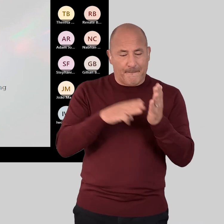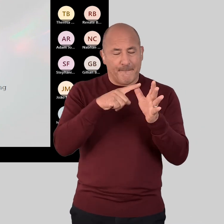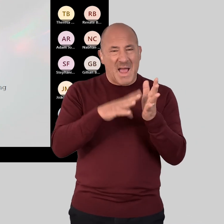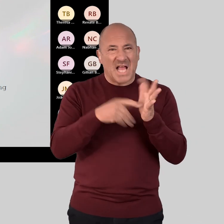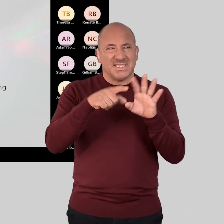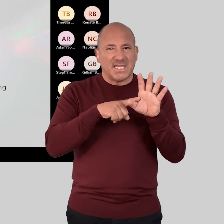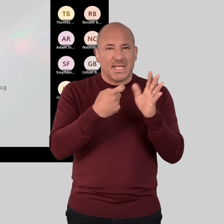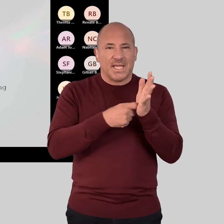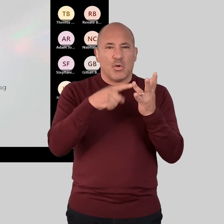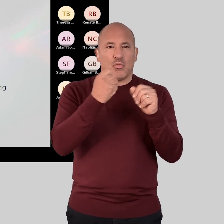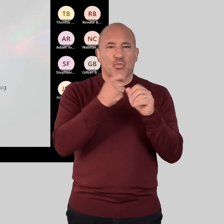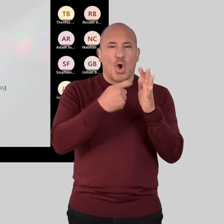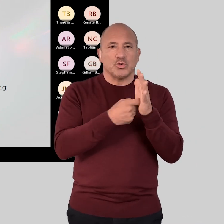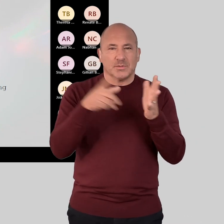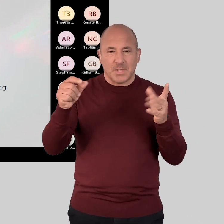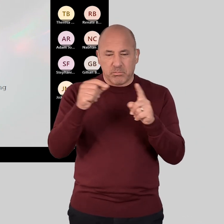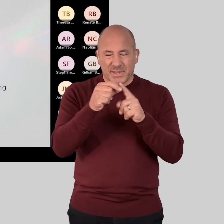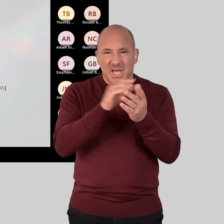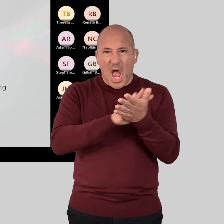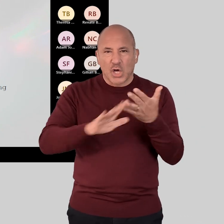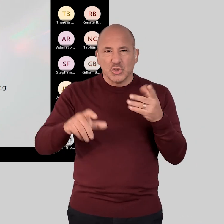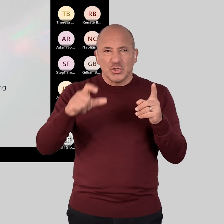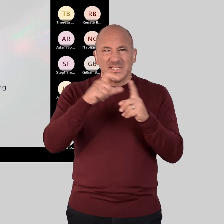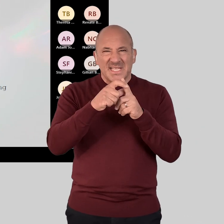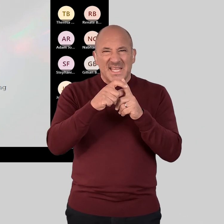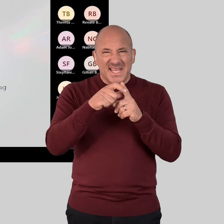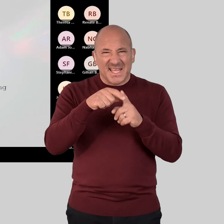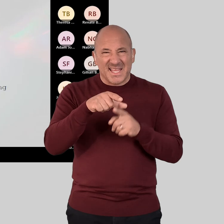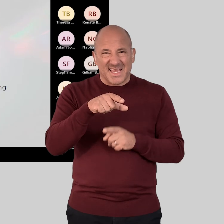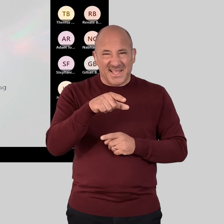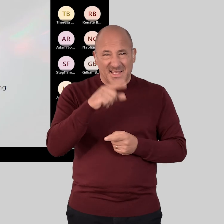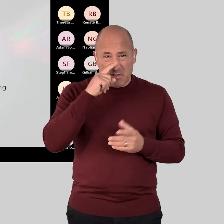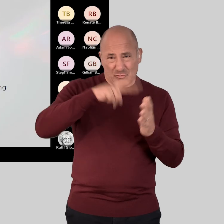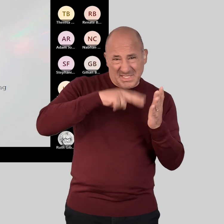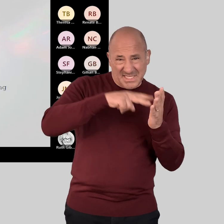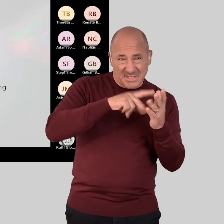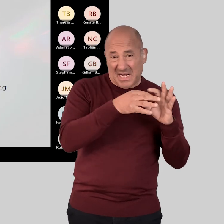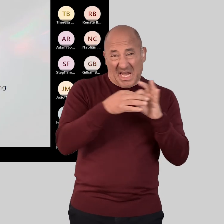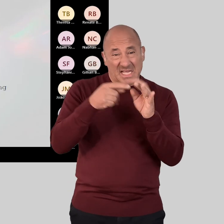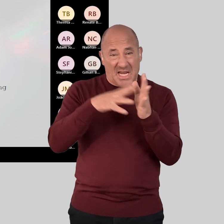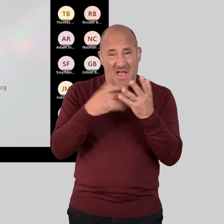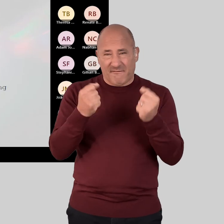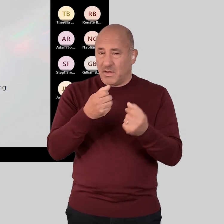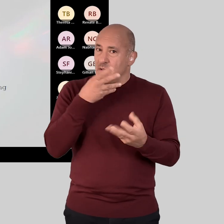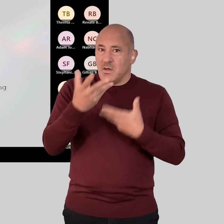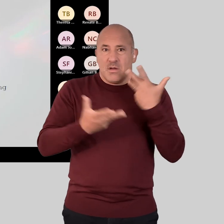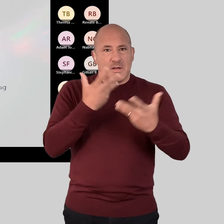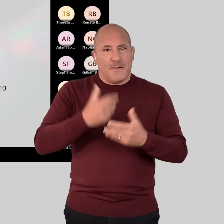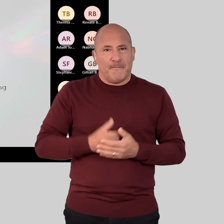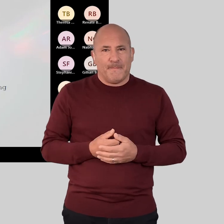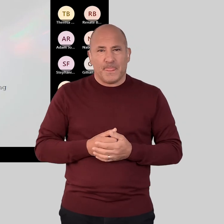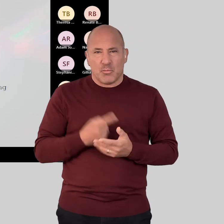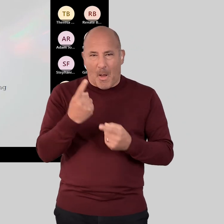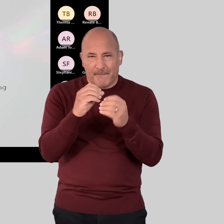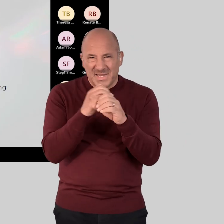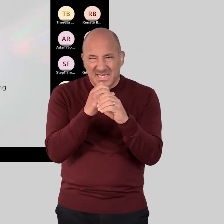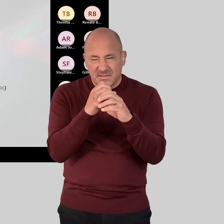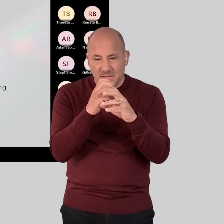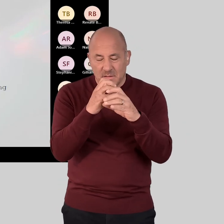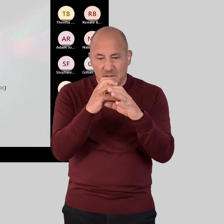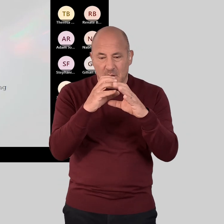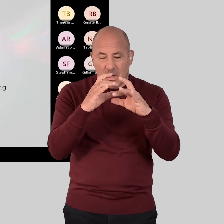Rogerson's PhD. It's also linked, of course, beautifully about that. The piece emerging as